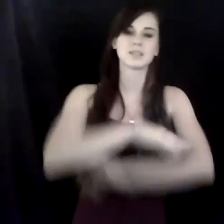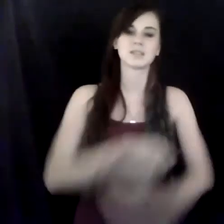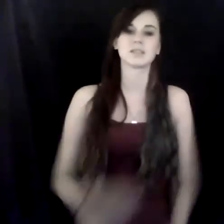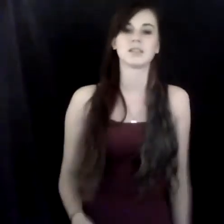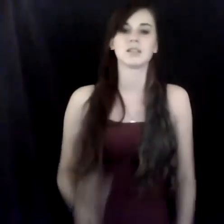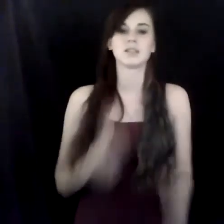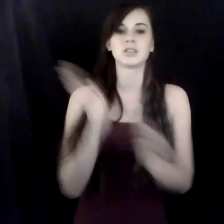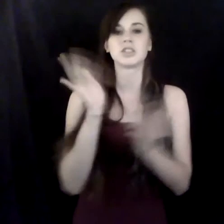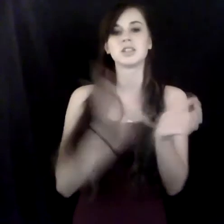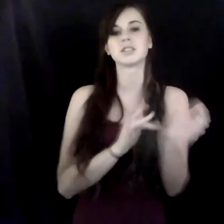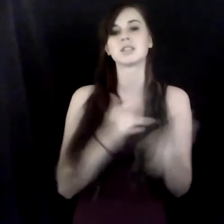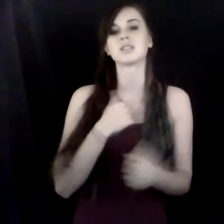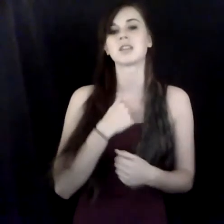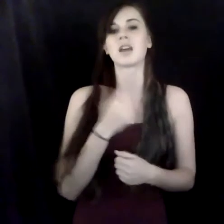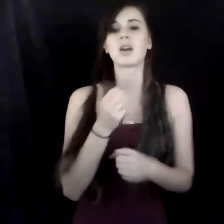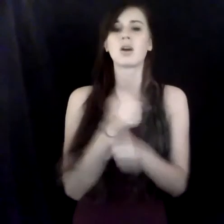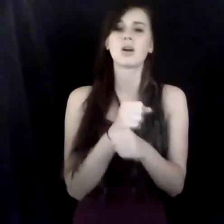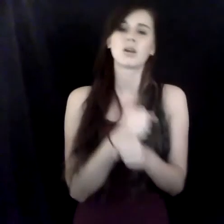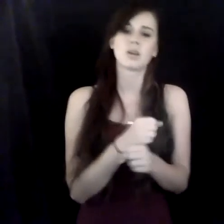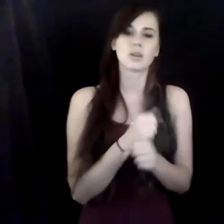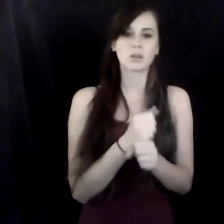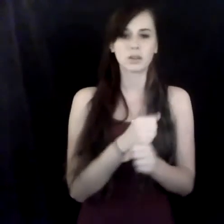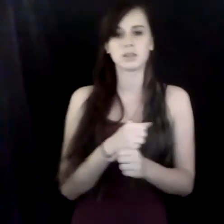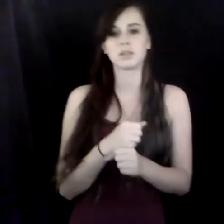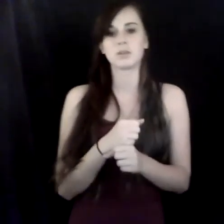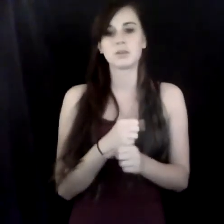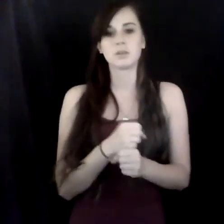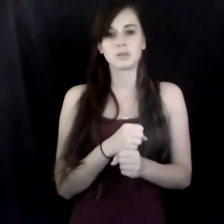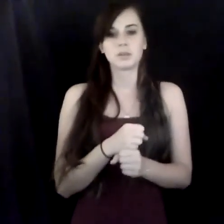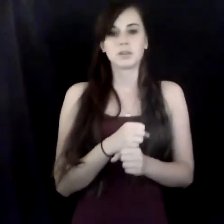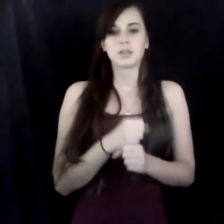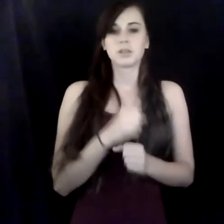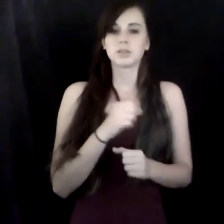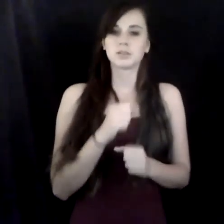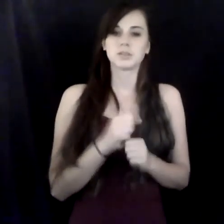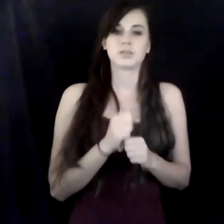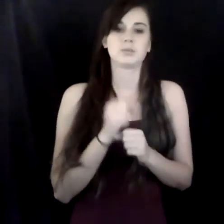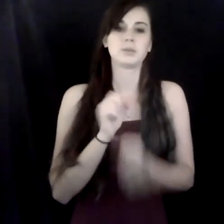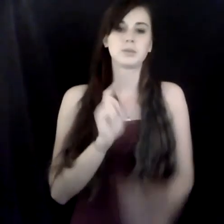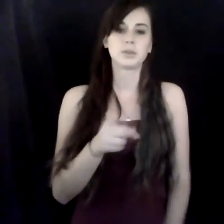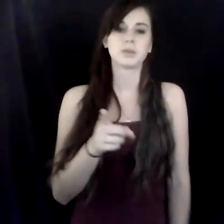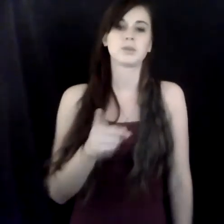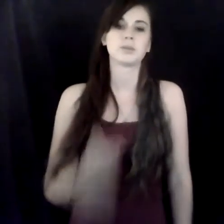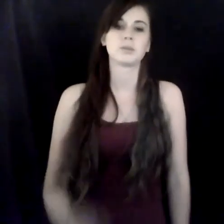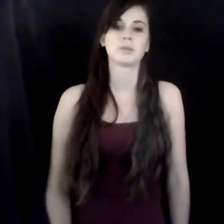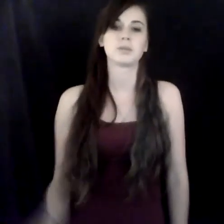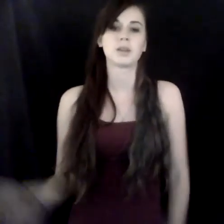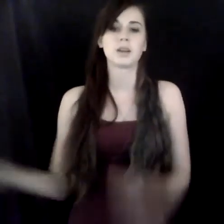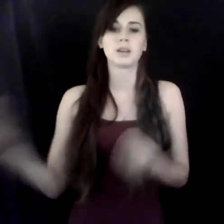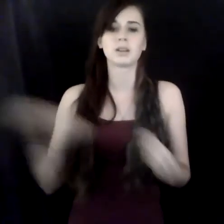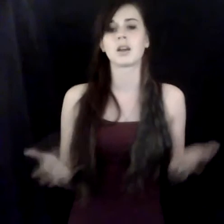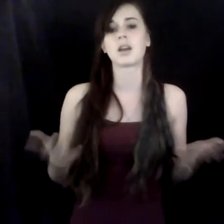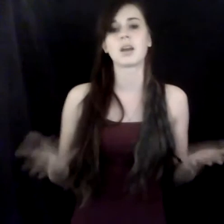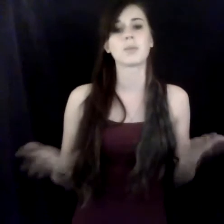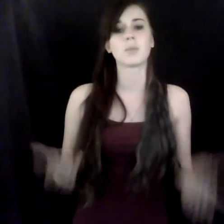Jesus I will cling to you Come what